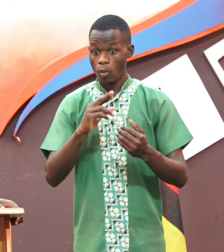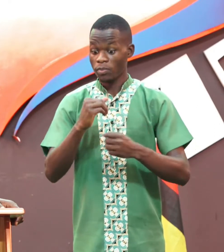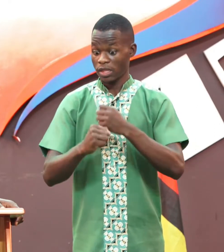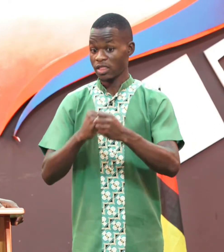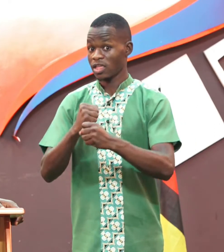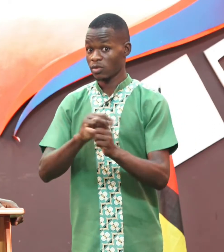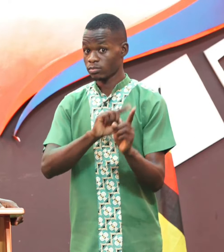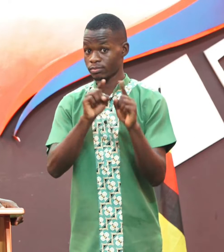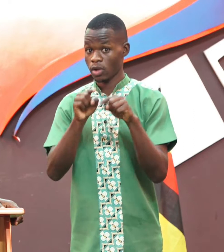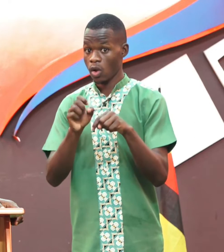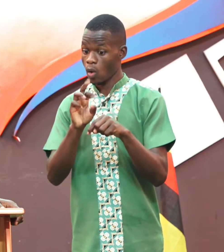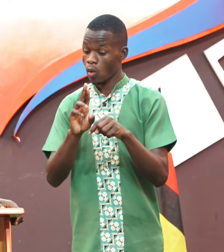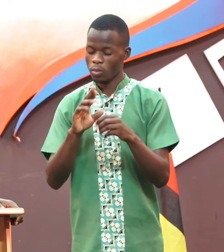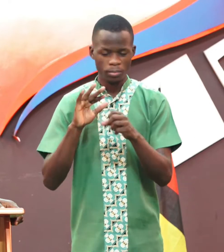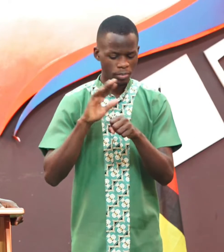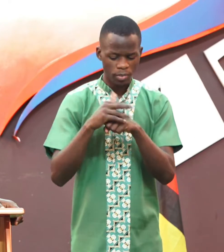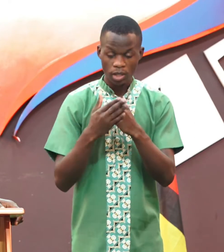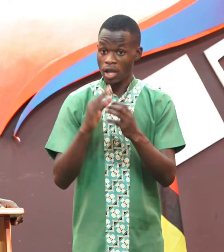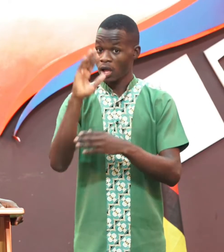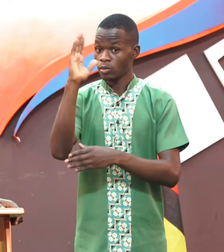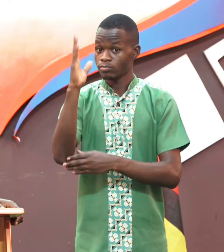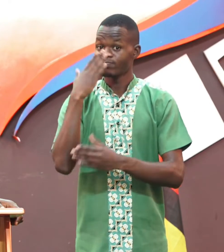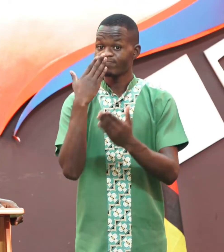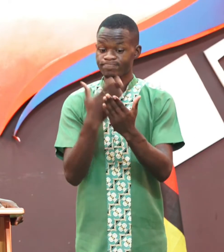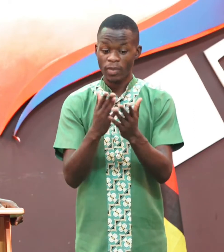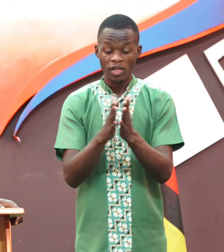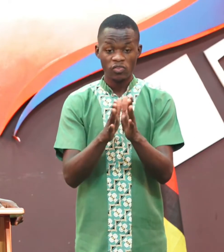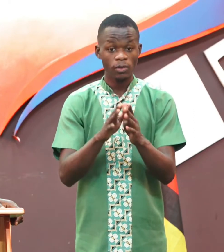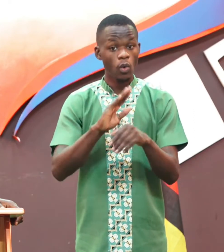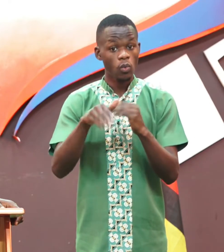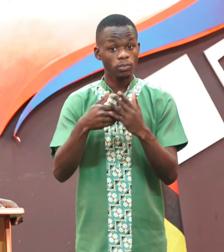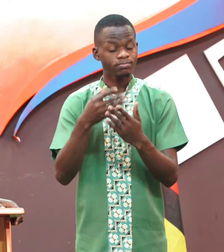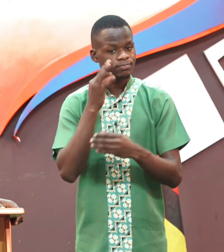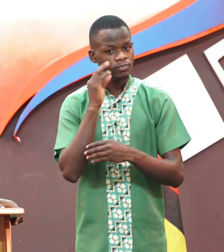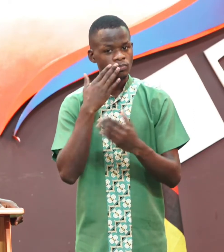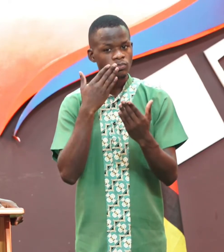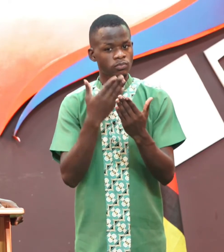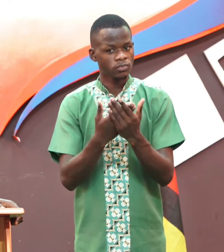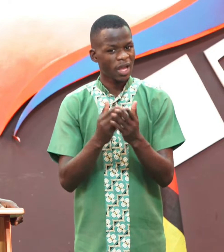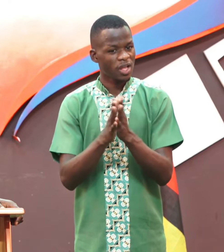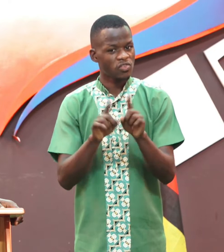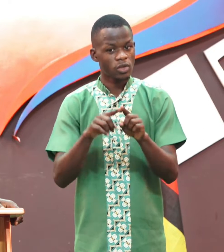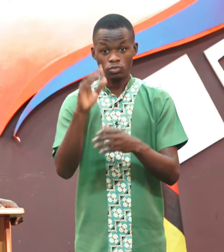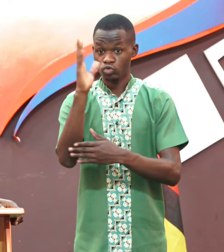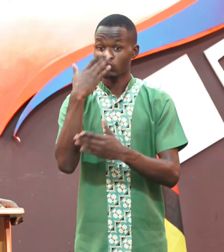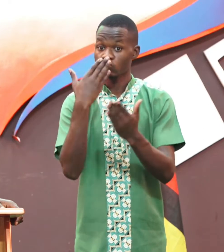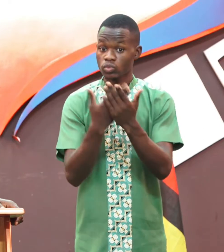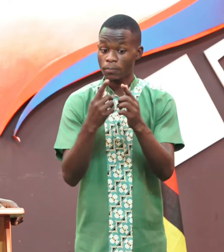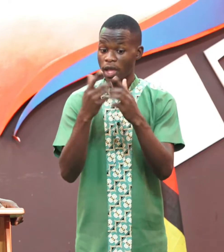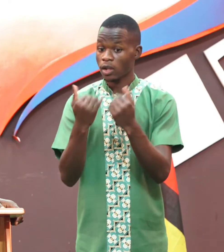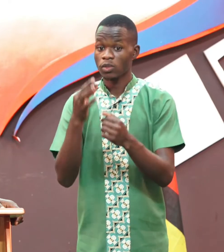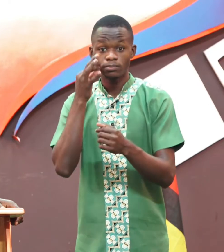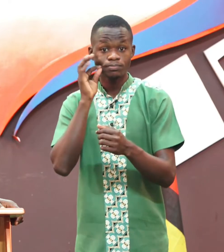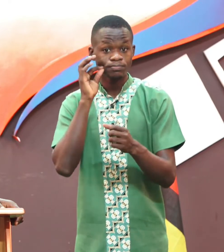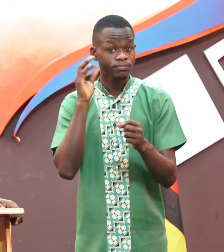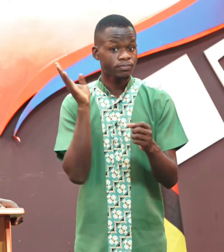either make the tree good and its fruit good, or make the tree bad and its fruit bad. For the tree is known